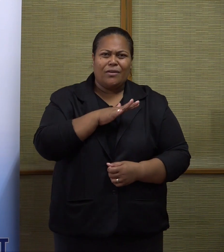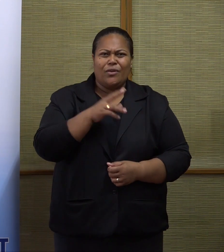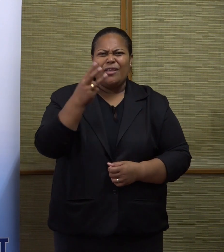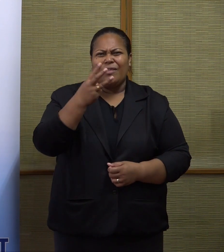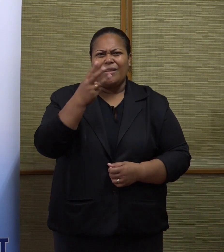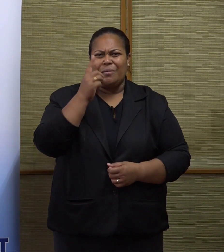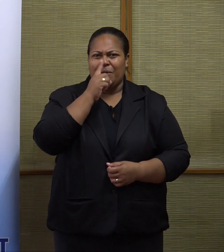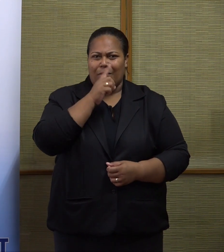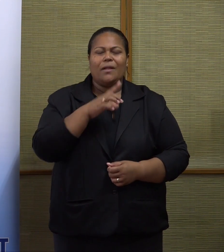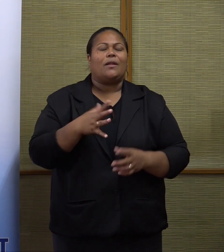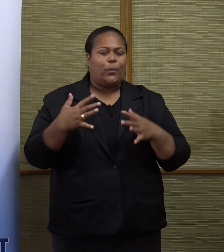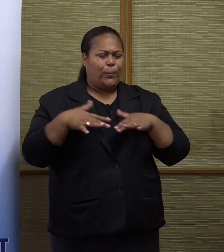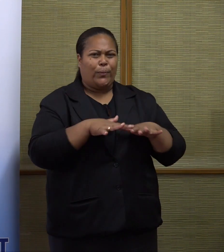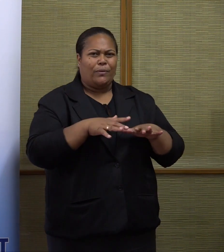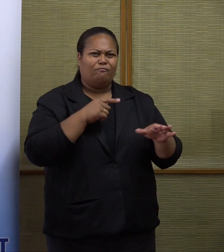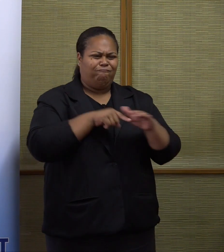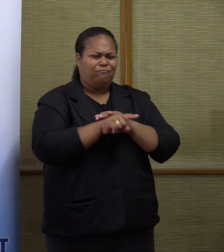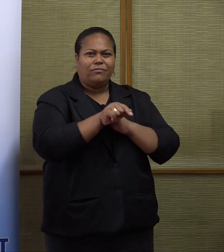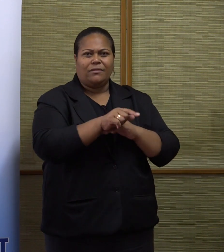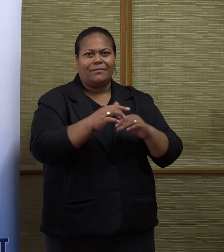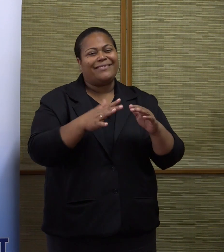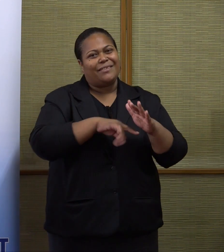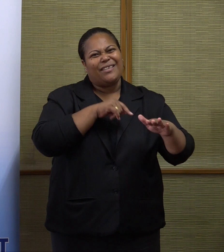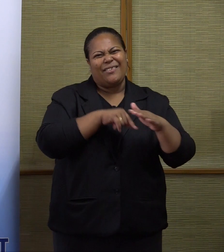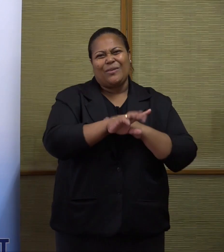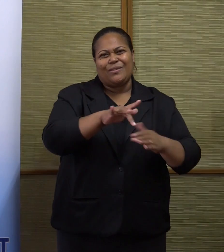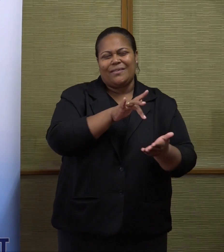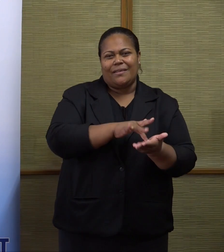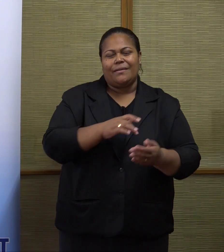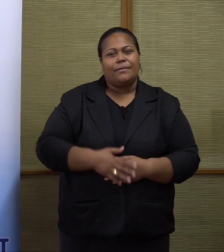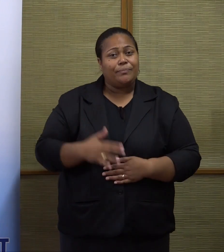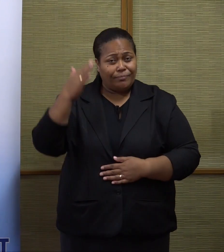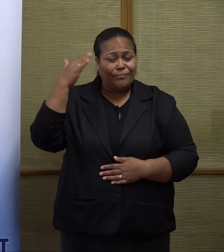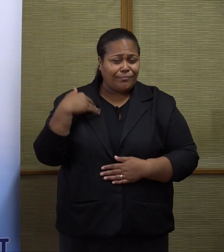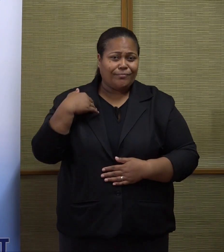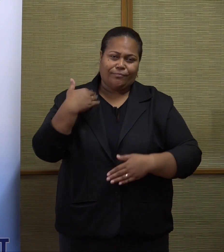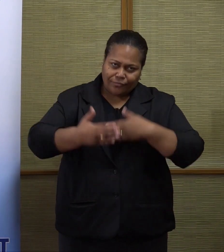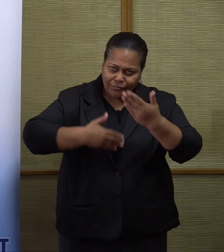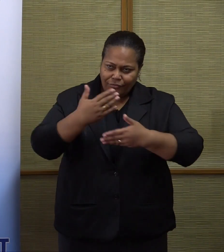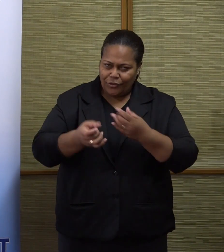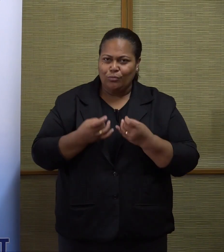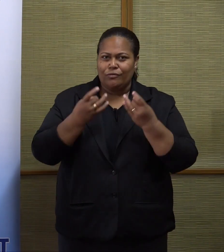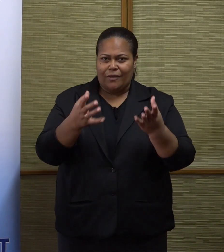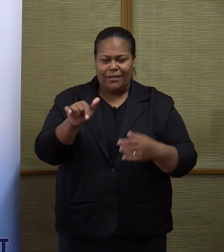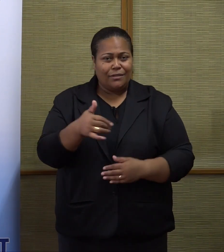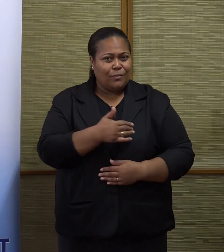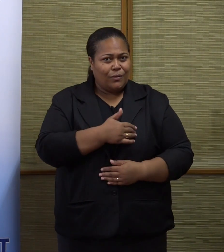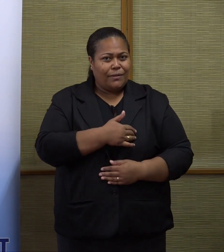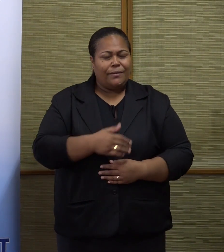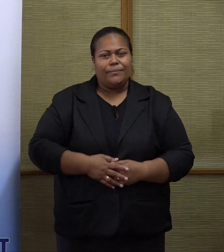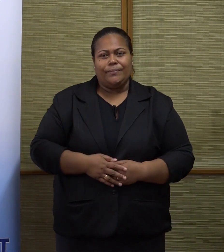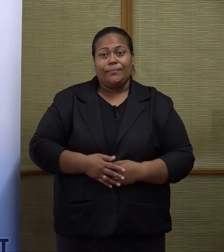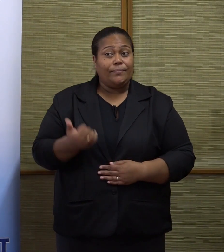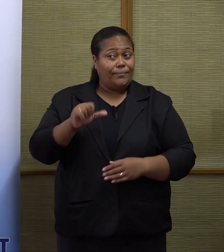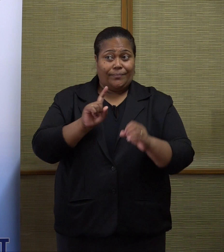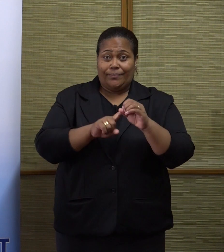23,413 residing in those evacuation centers. That is the brief that I've provided for you this morning. If there's